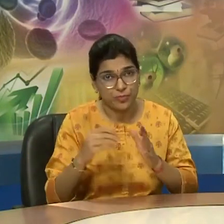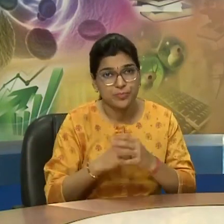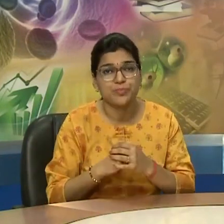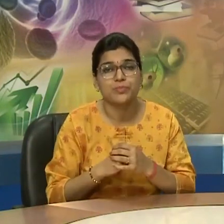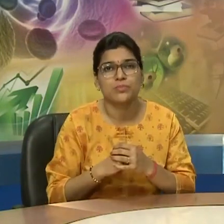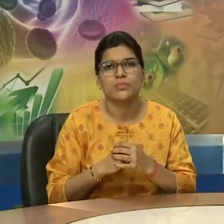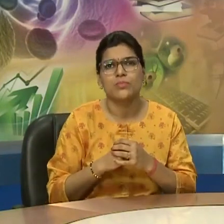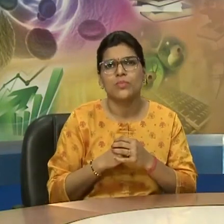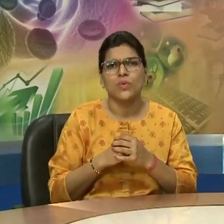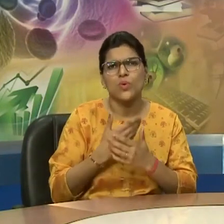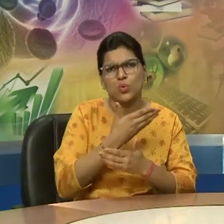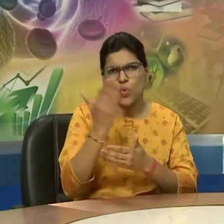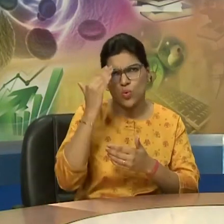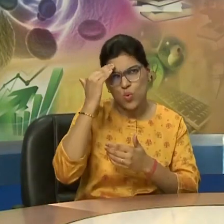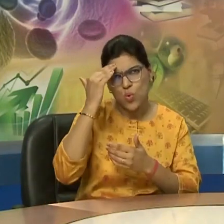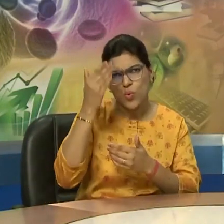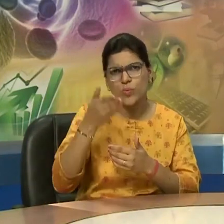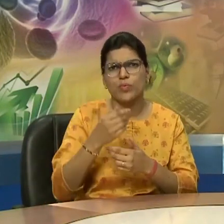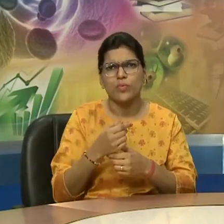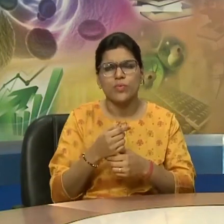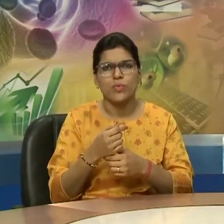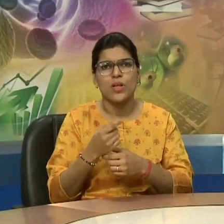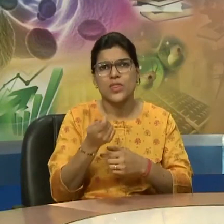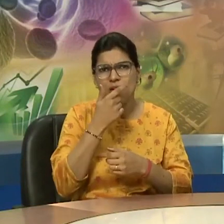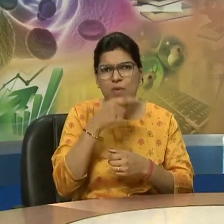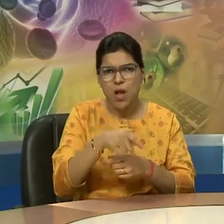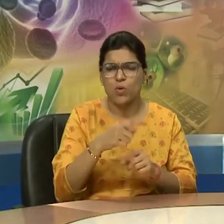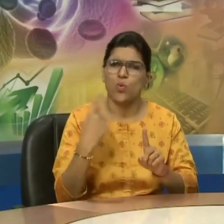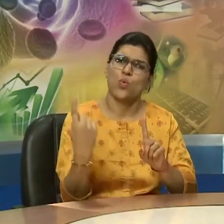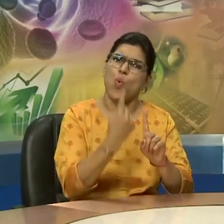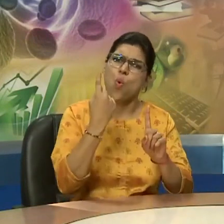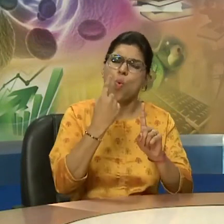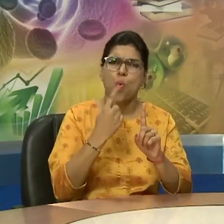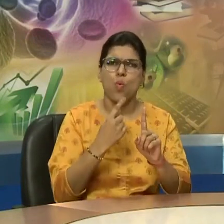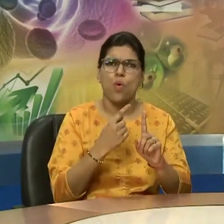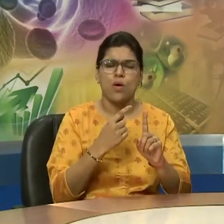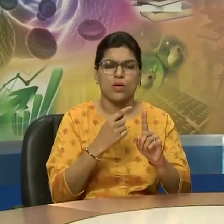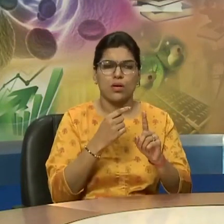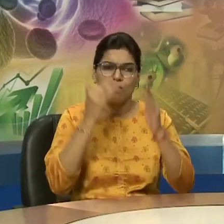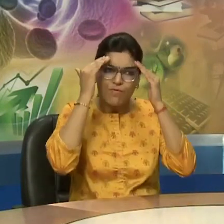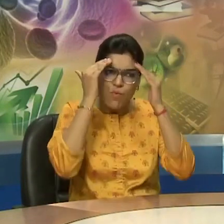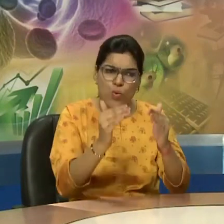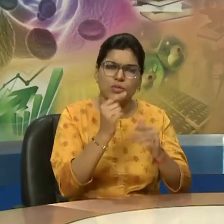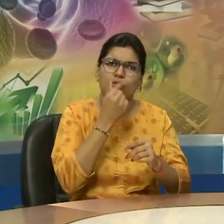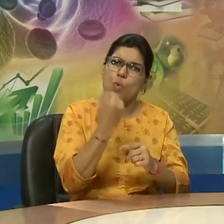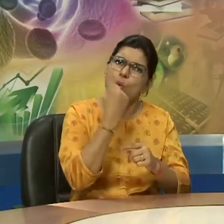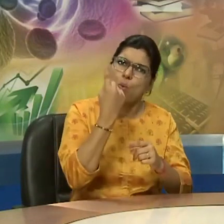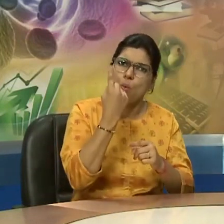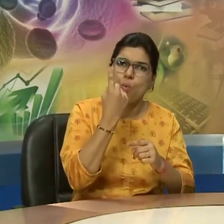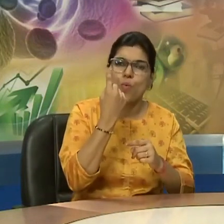the neem has medicinal properties alone, you are